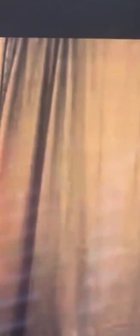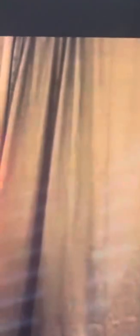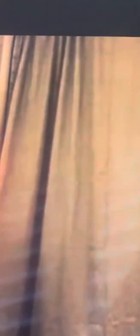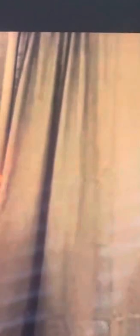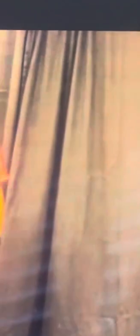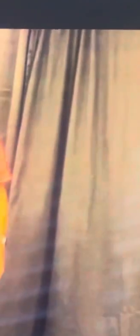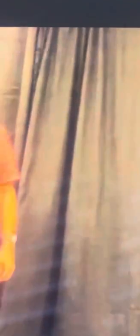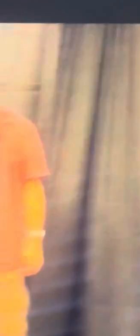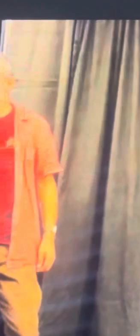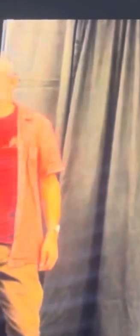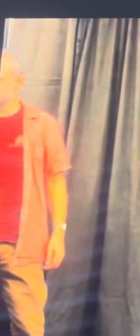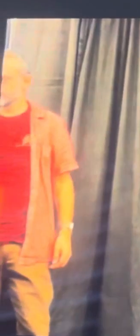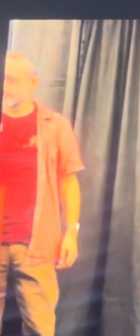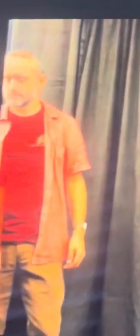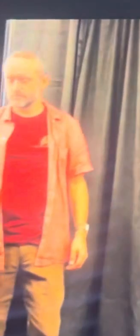Awesome. Perfect.